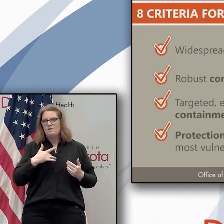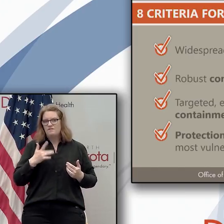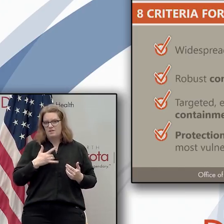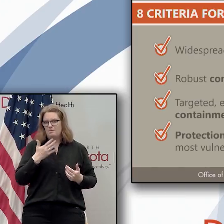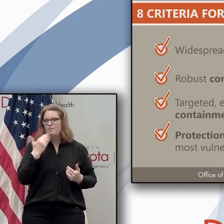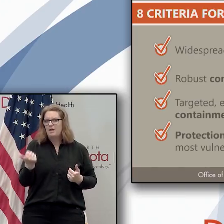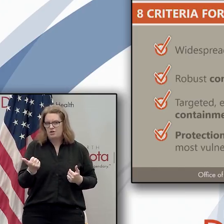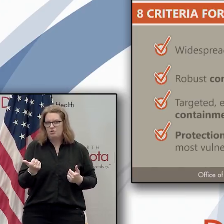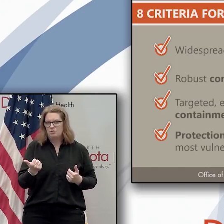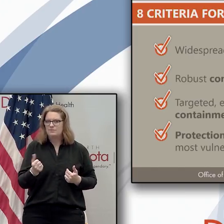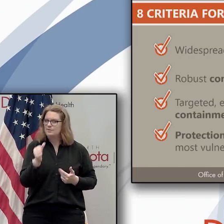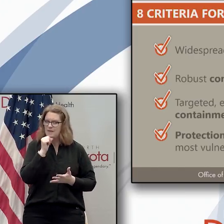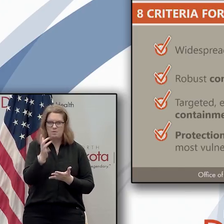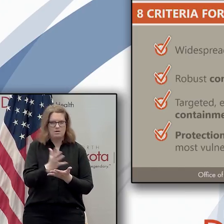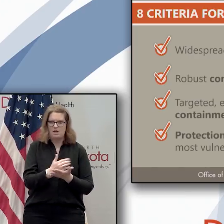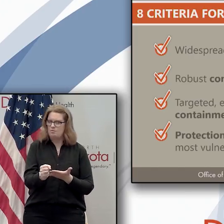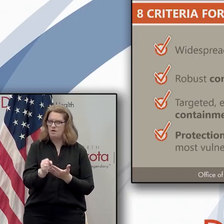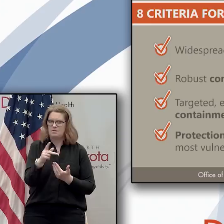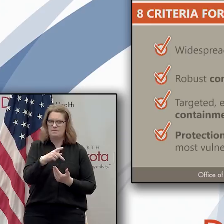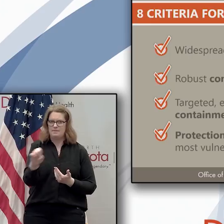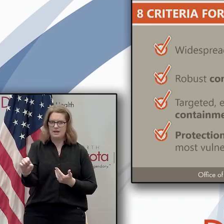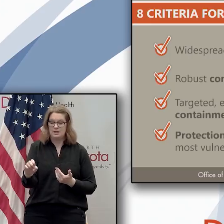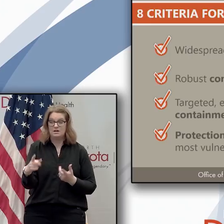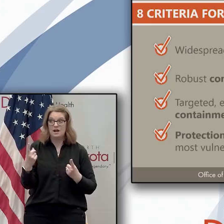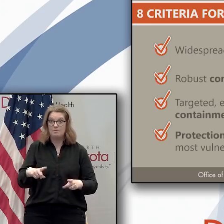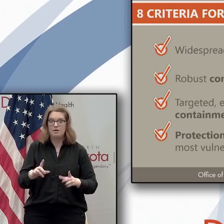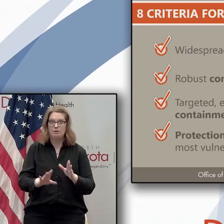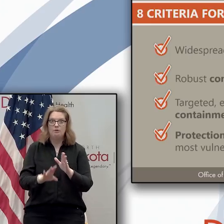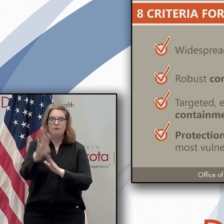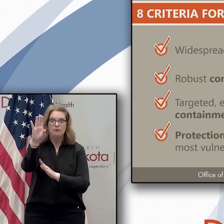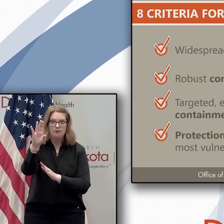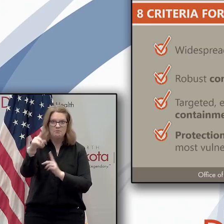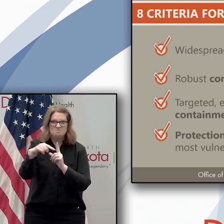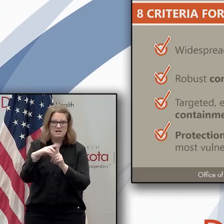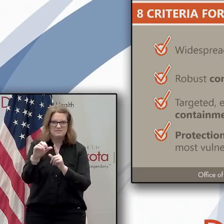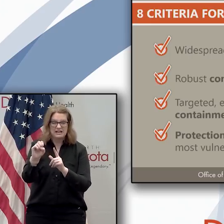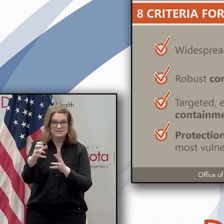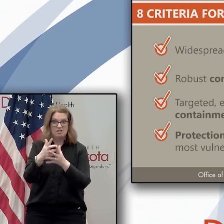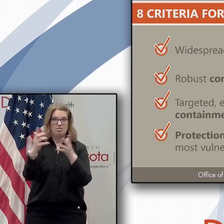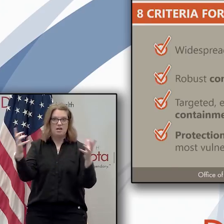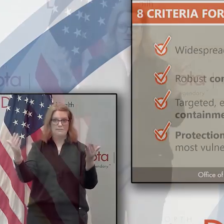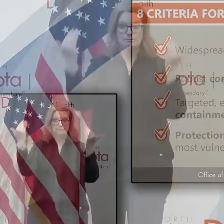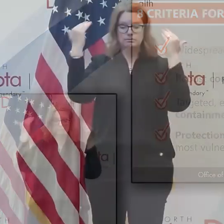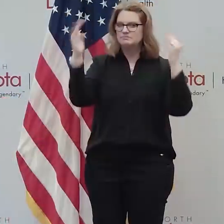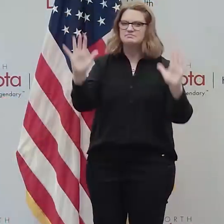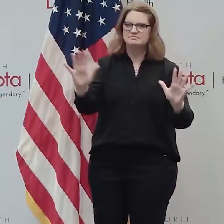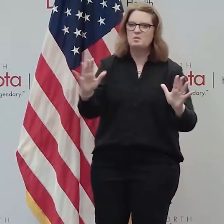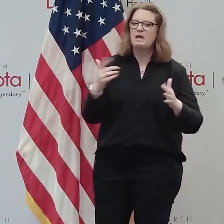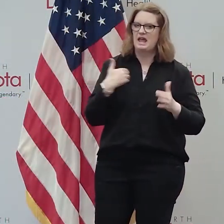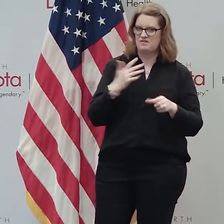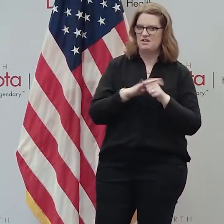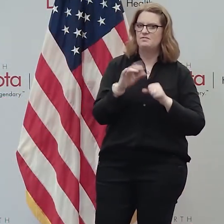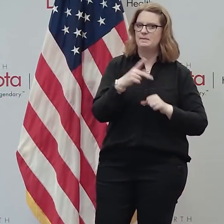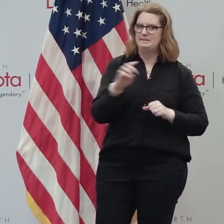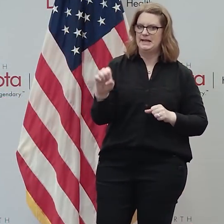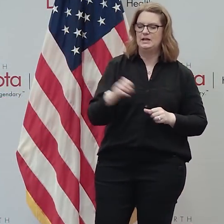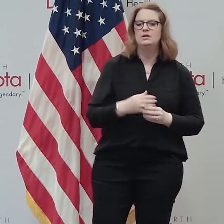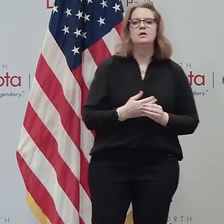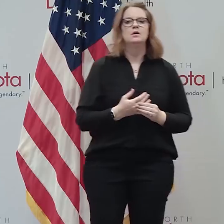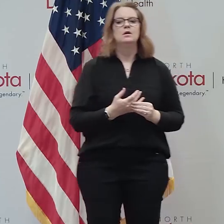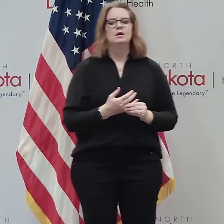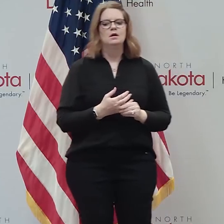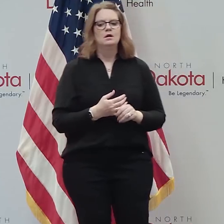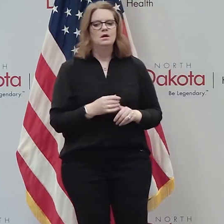we will not be running out of PPE if we end up in a resurgence. Next topic we want to talk about is